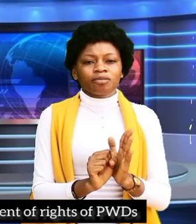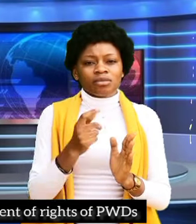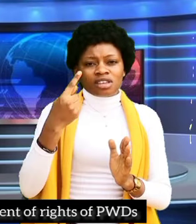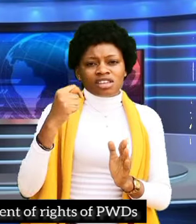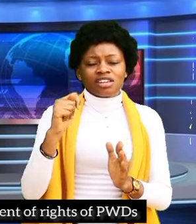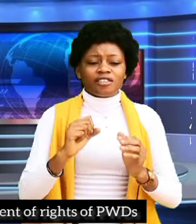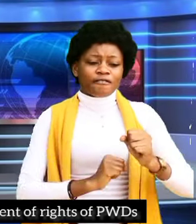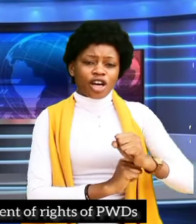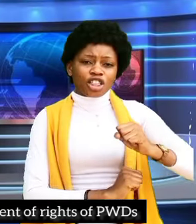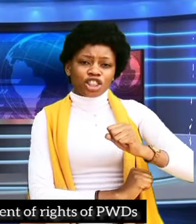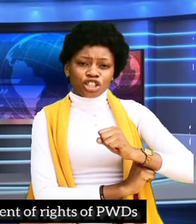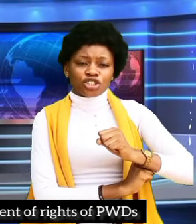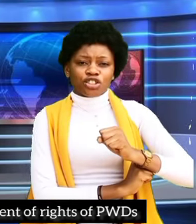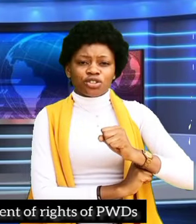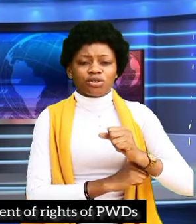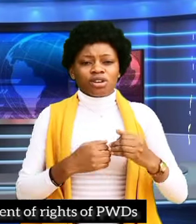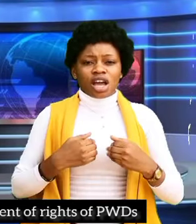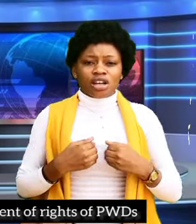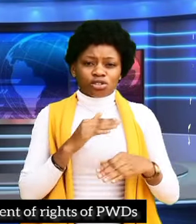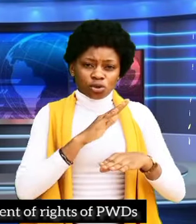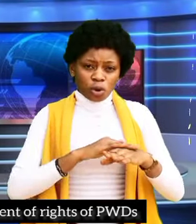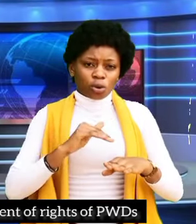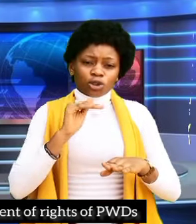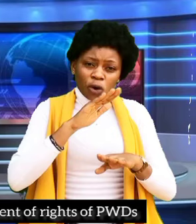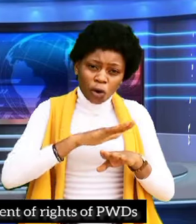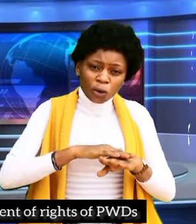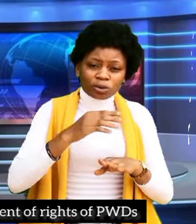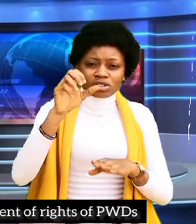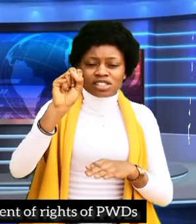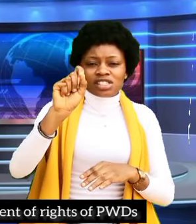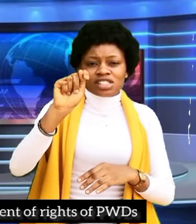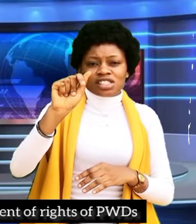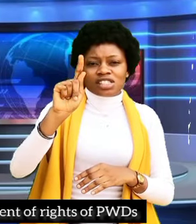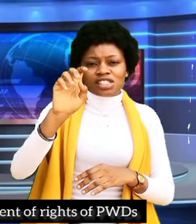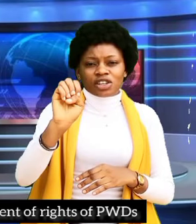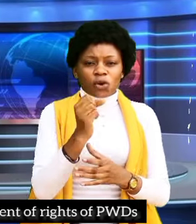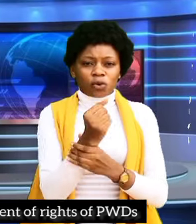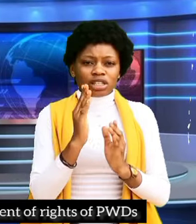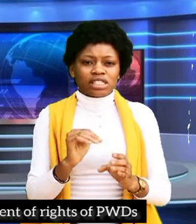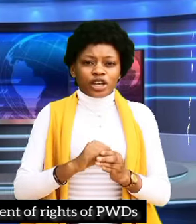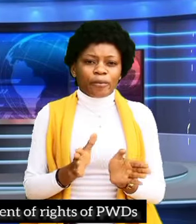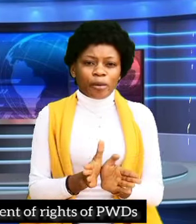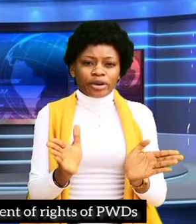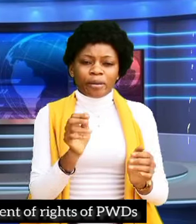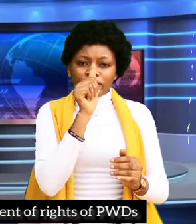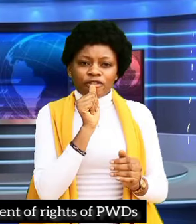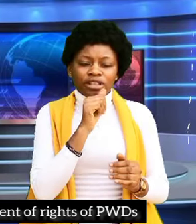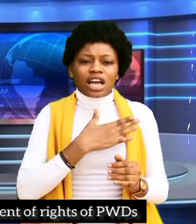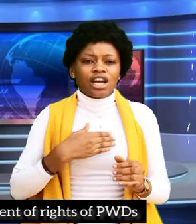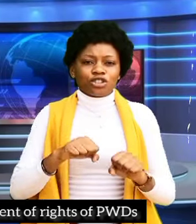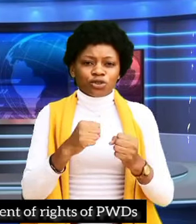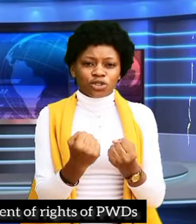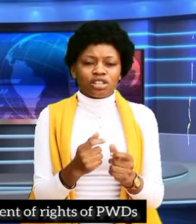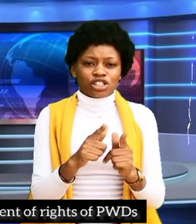The FAECARE Foundation has called on stakeholders in the public, private, and social sector